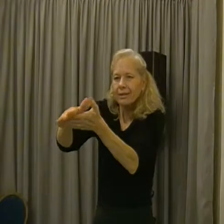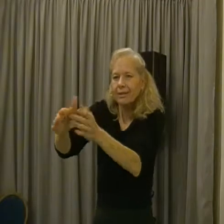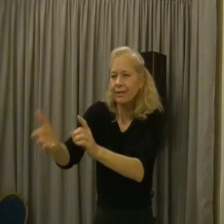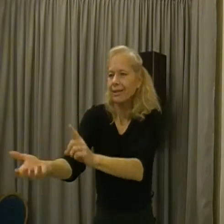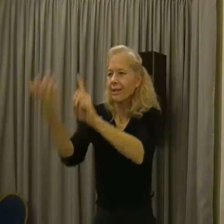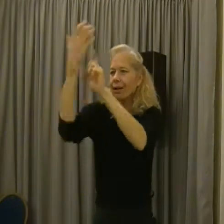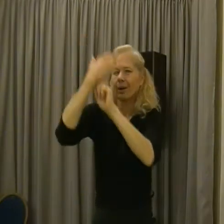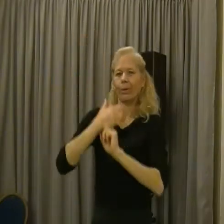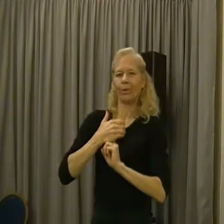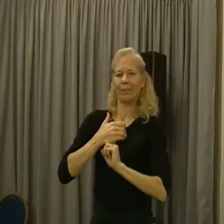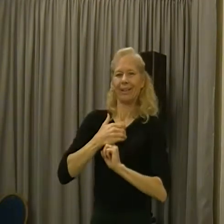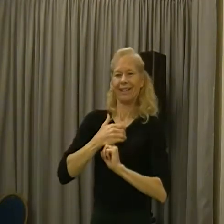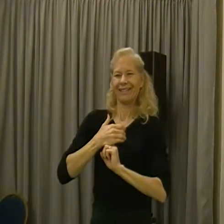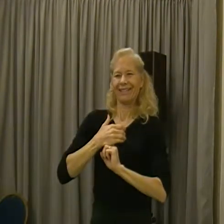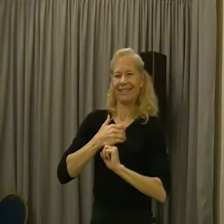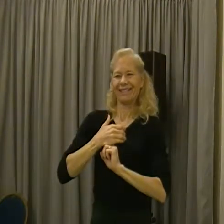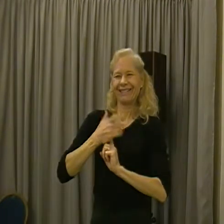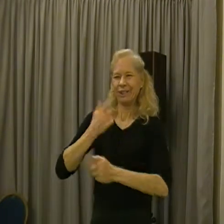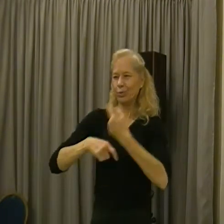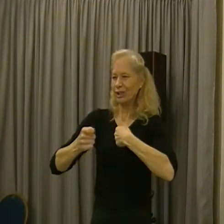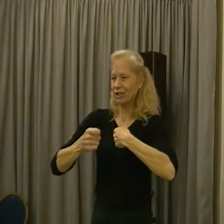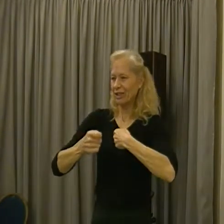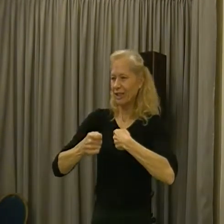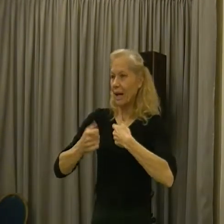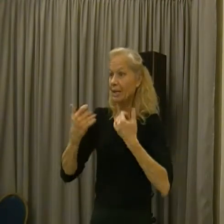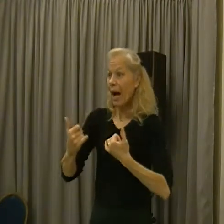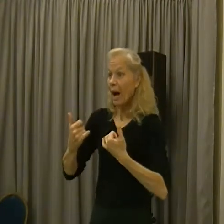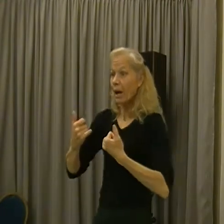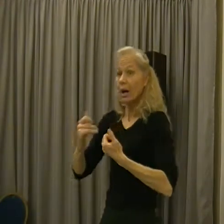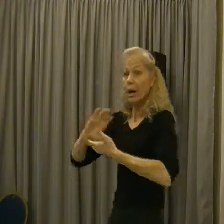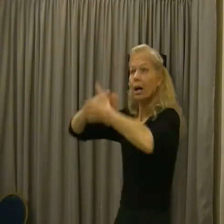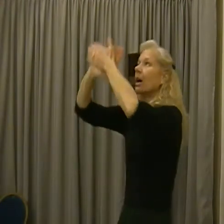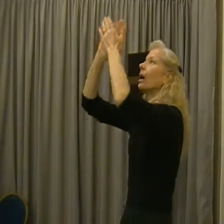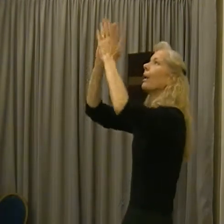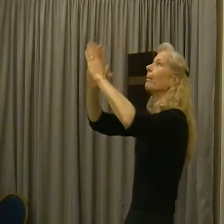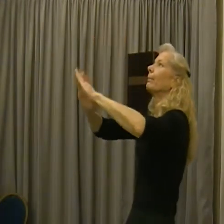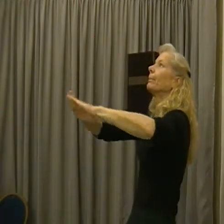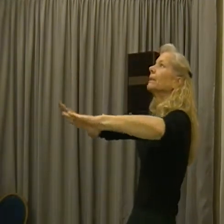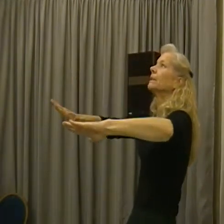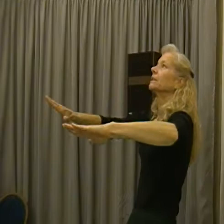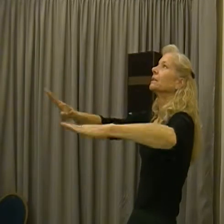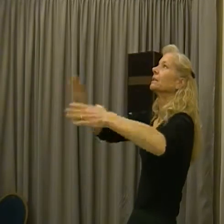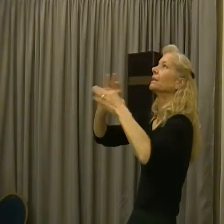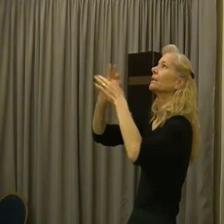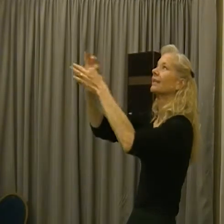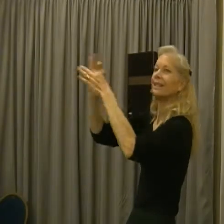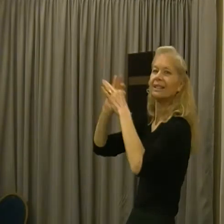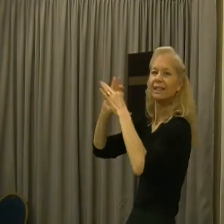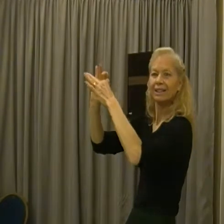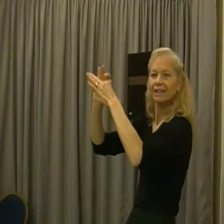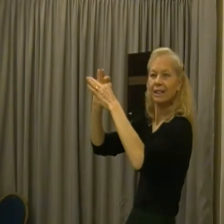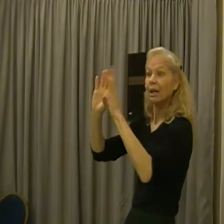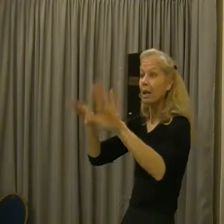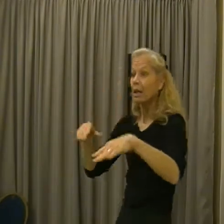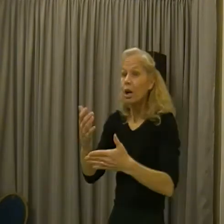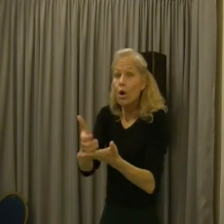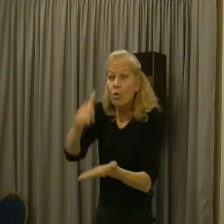God. What does the rich man think his riches will bring? Peace and assurance. Oh, no.